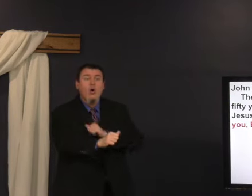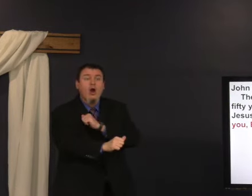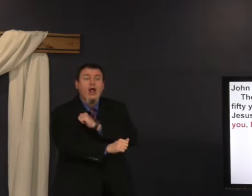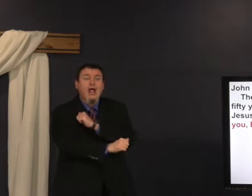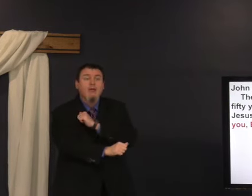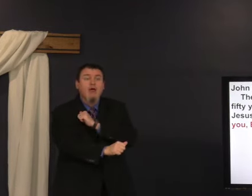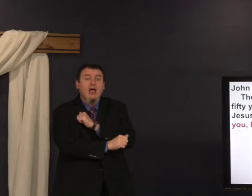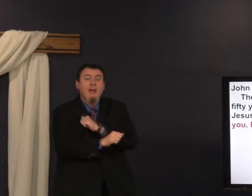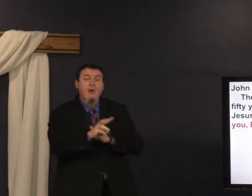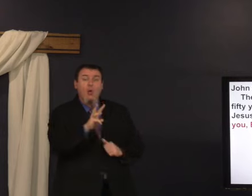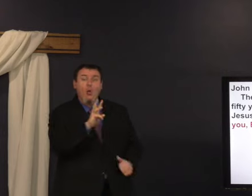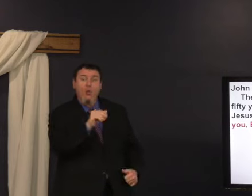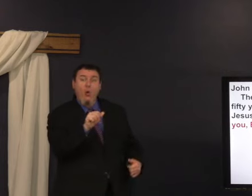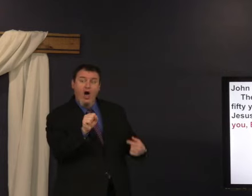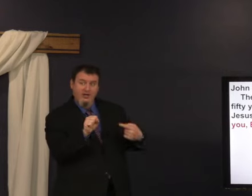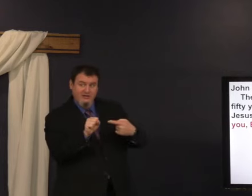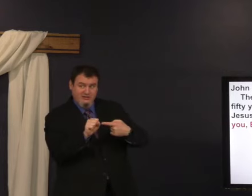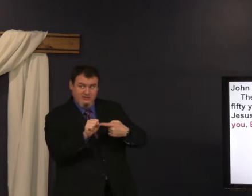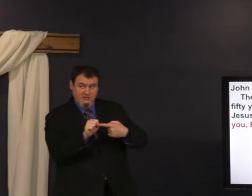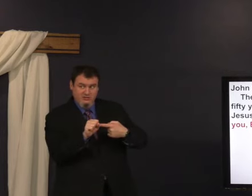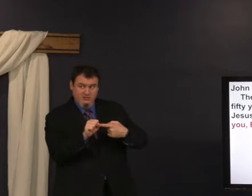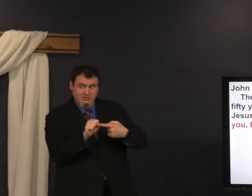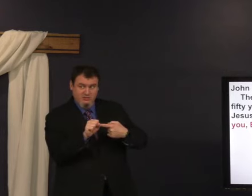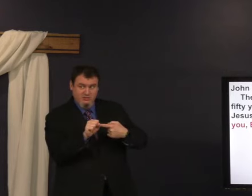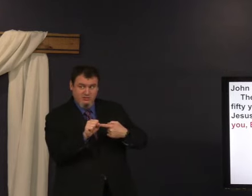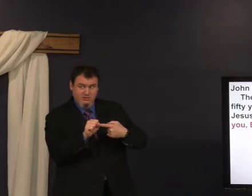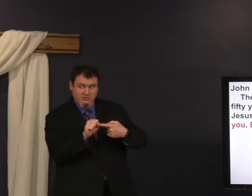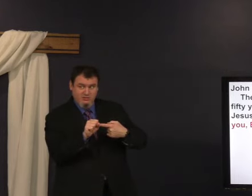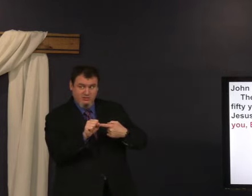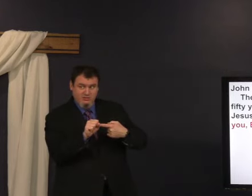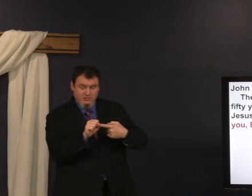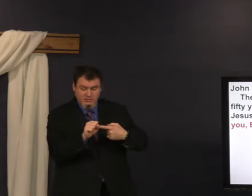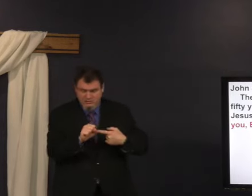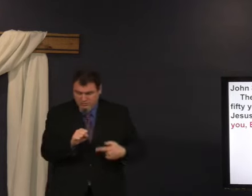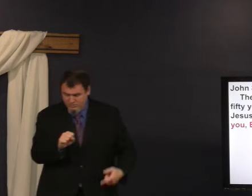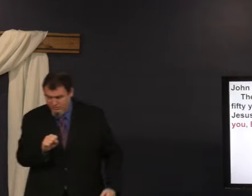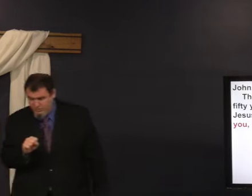before Abraham was," notice was,